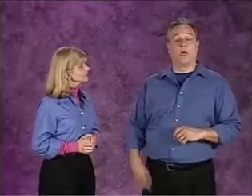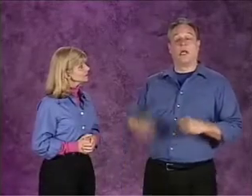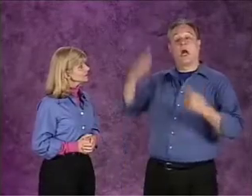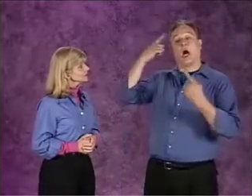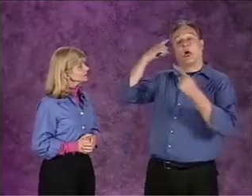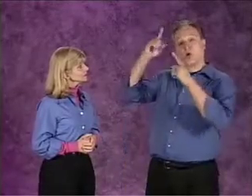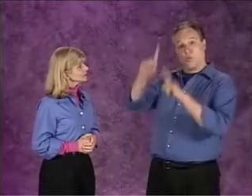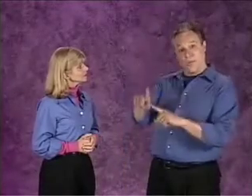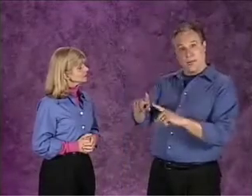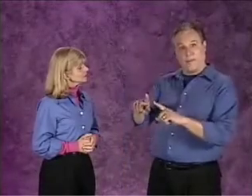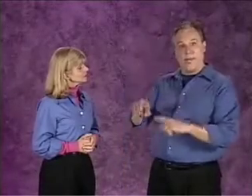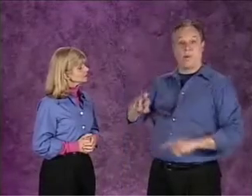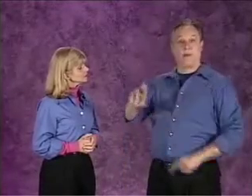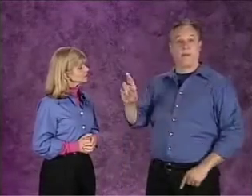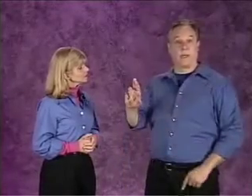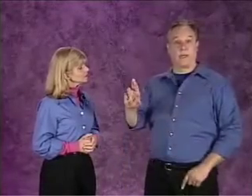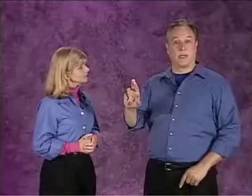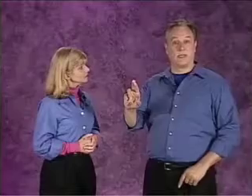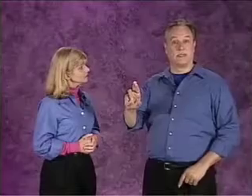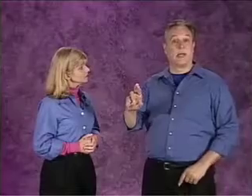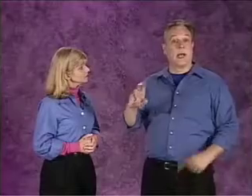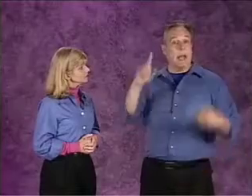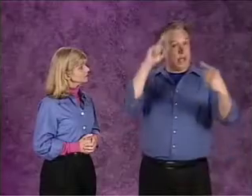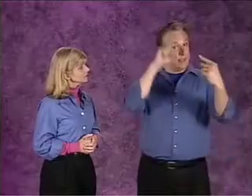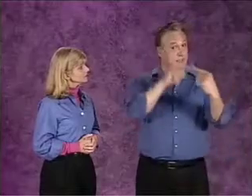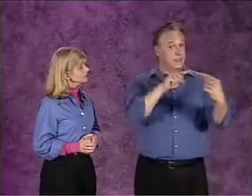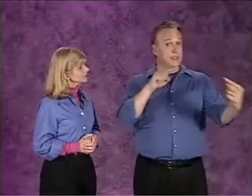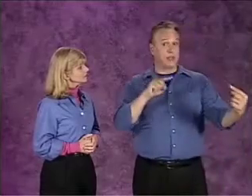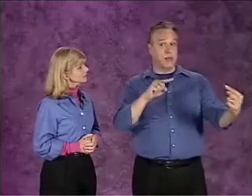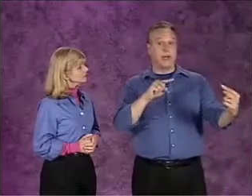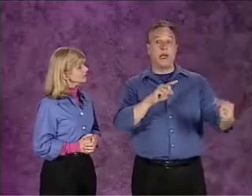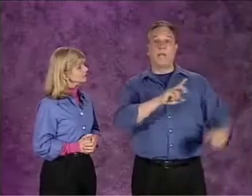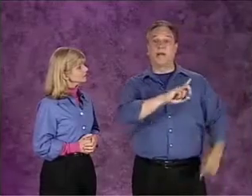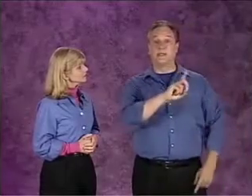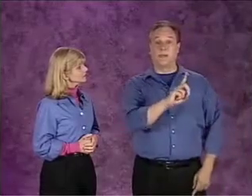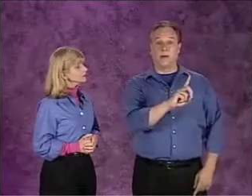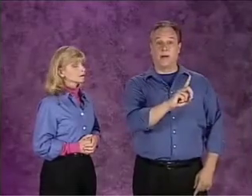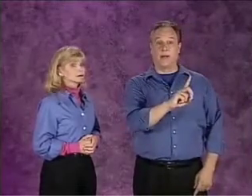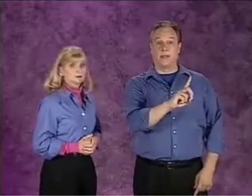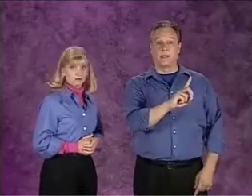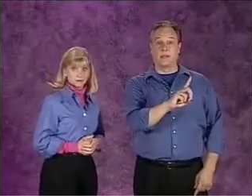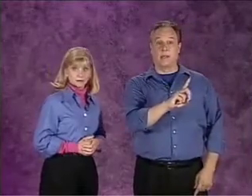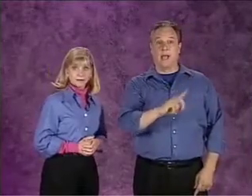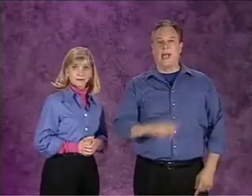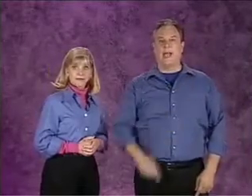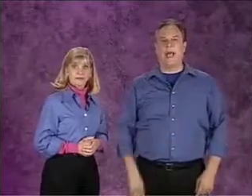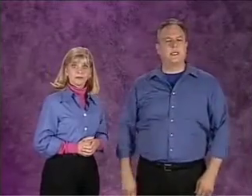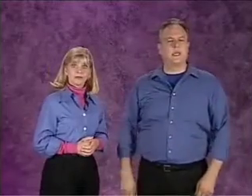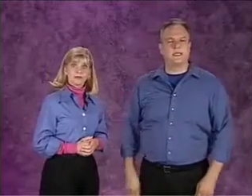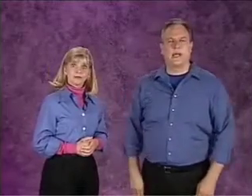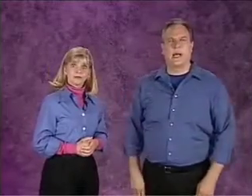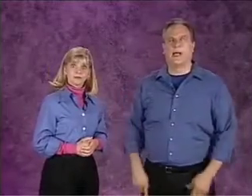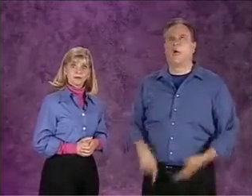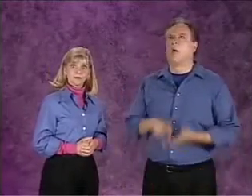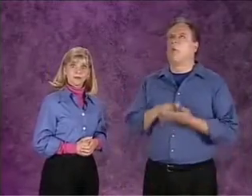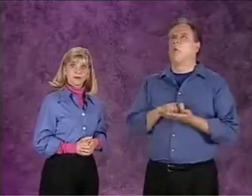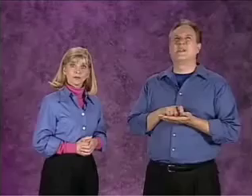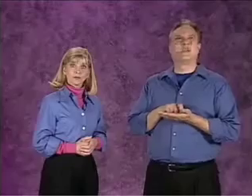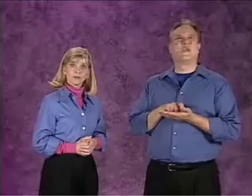we agreed about Republicans and disagreed about Democrats, and had to decide what to